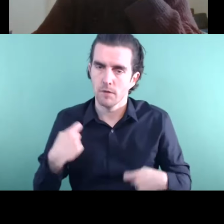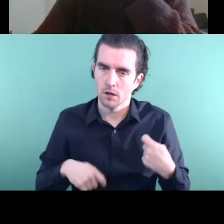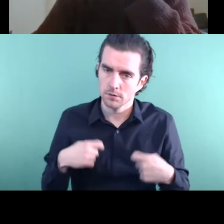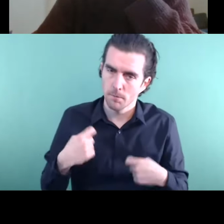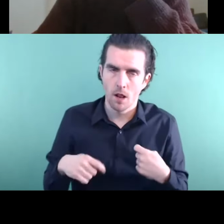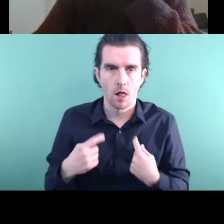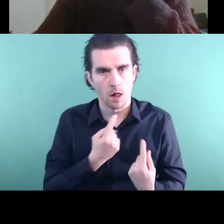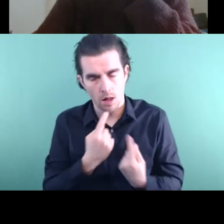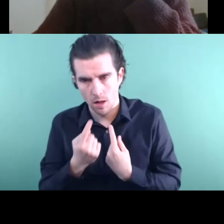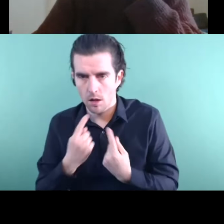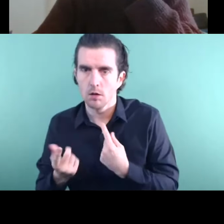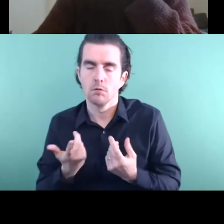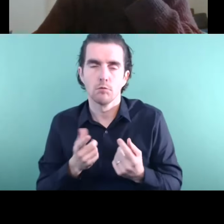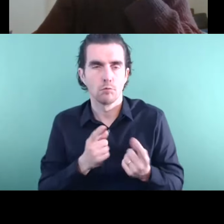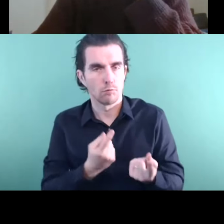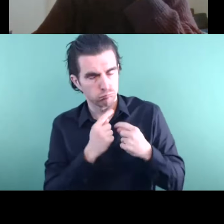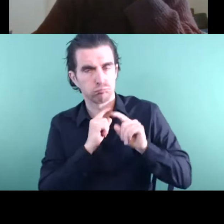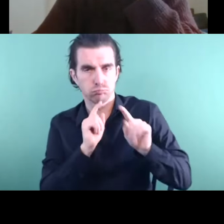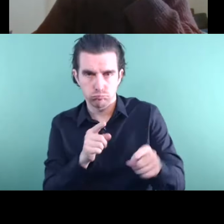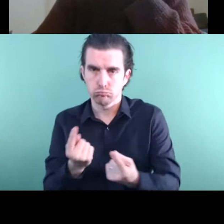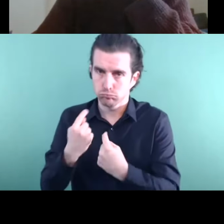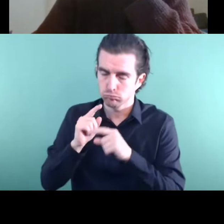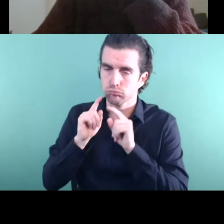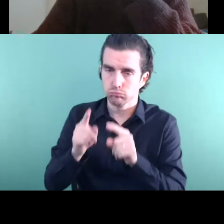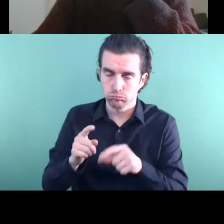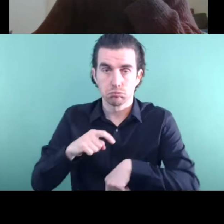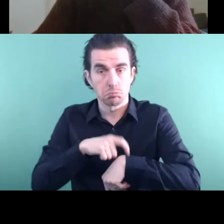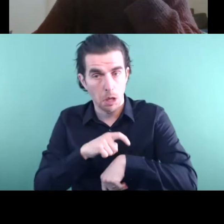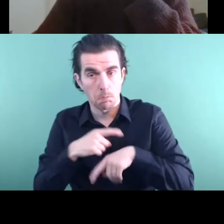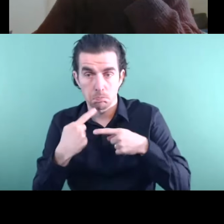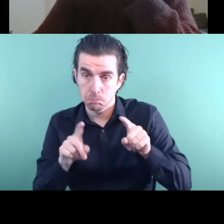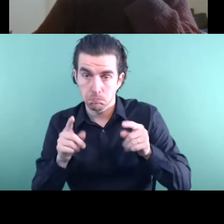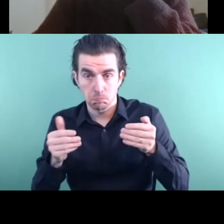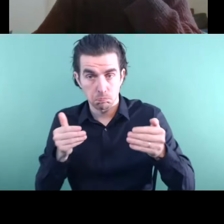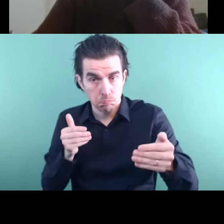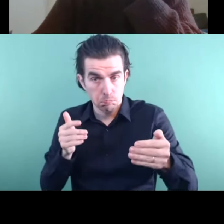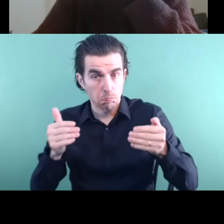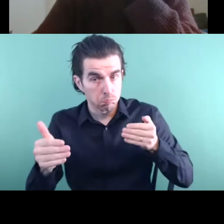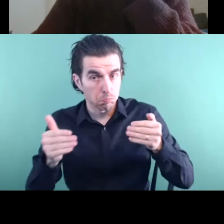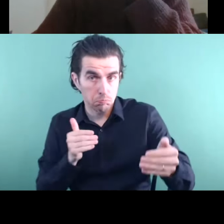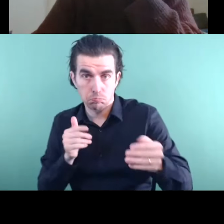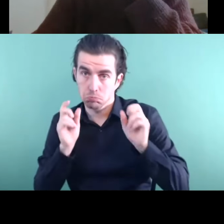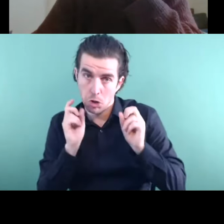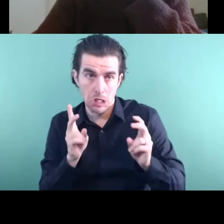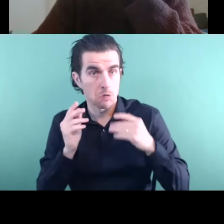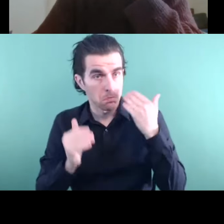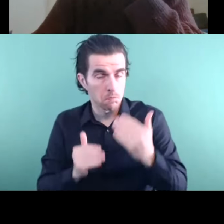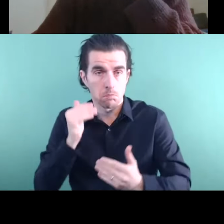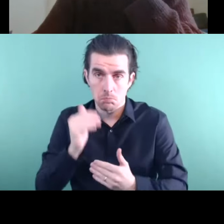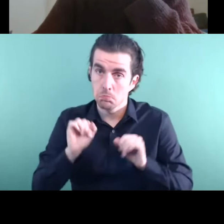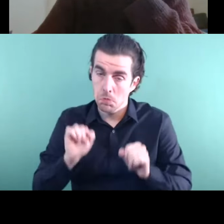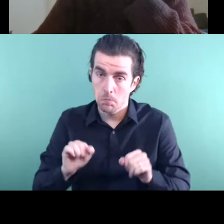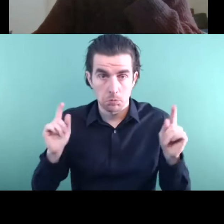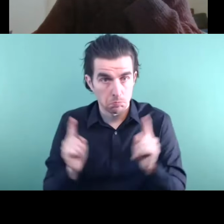contexts and can be very short, and sometimes you have to really do things in a very short space of time. I think get